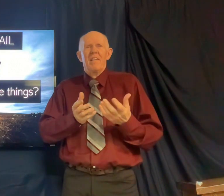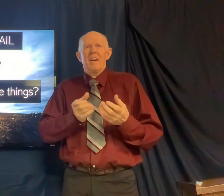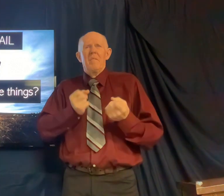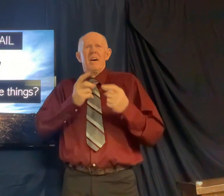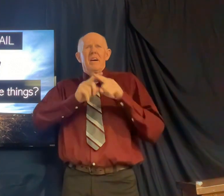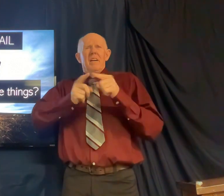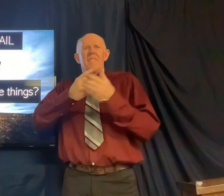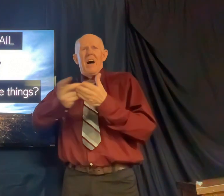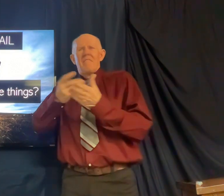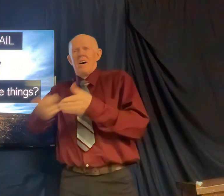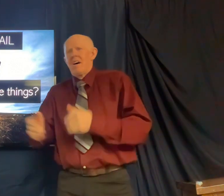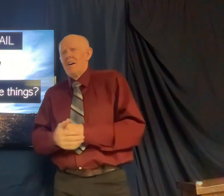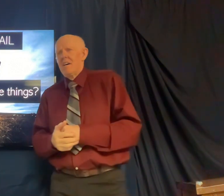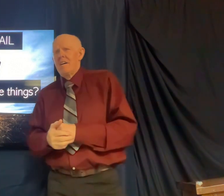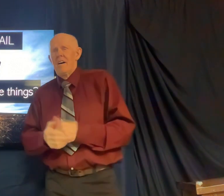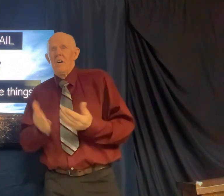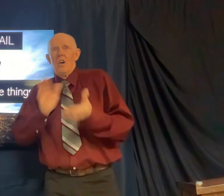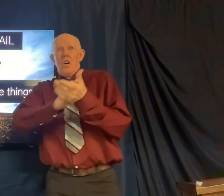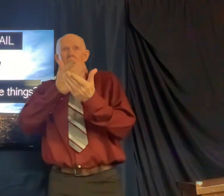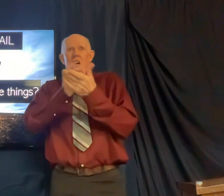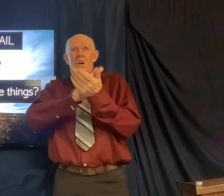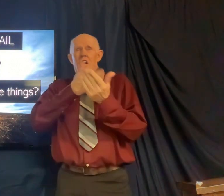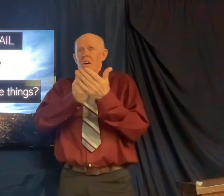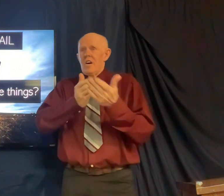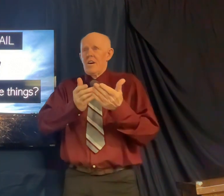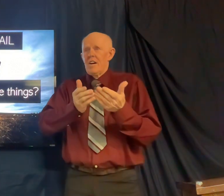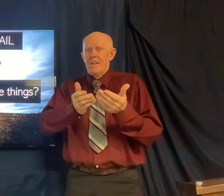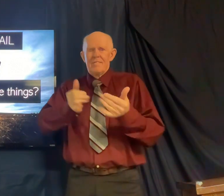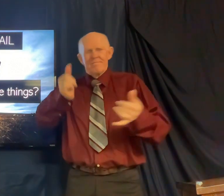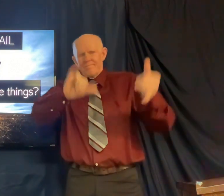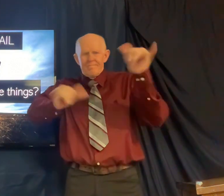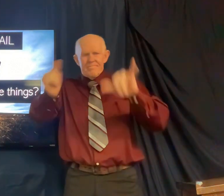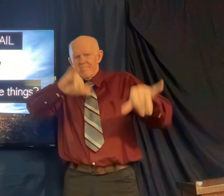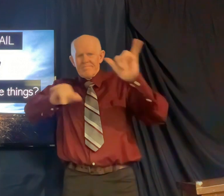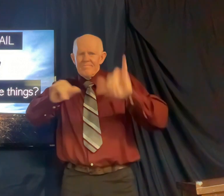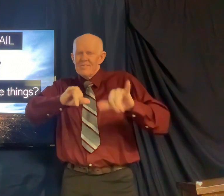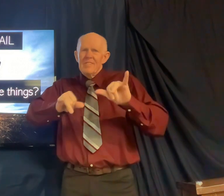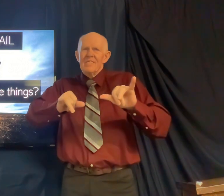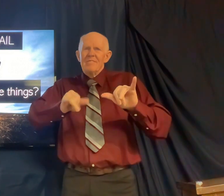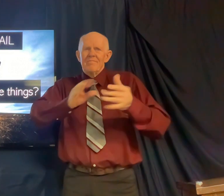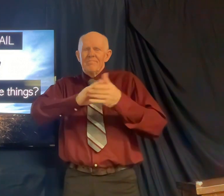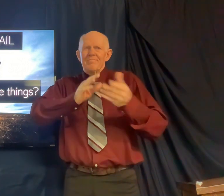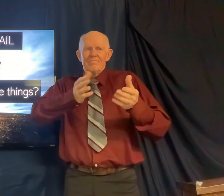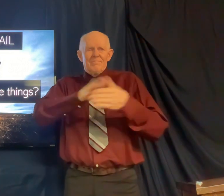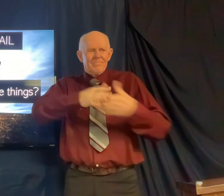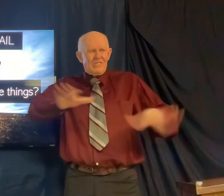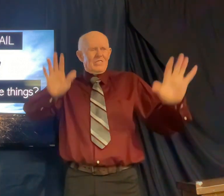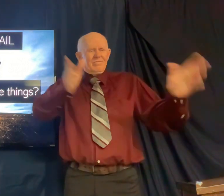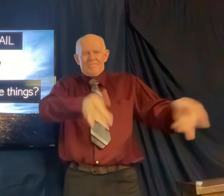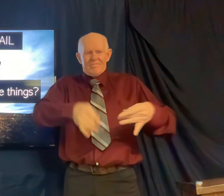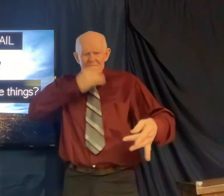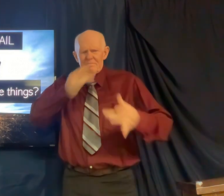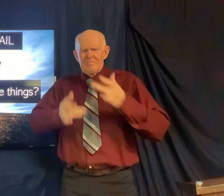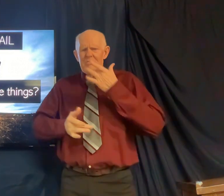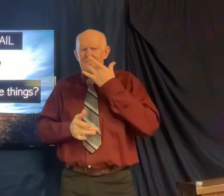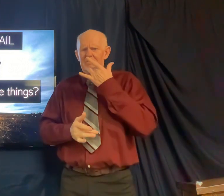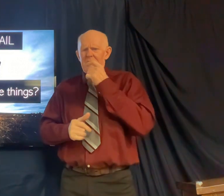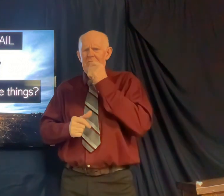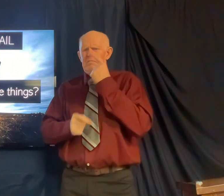and depressed. There are different ways to fail. In cooking, measuring all your ingredients, and